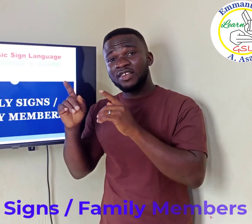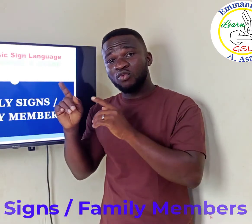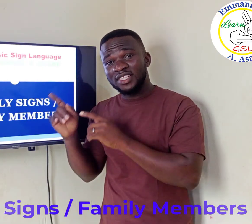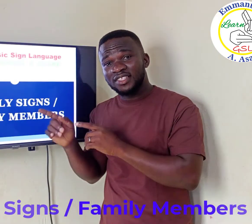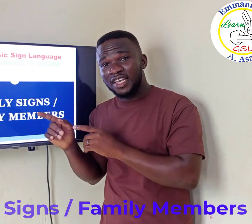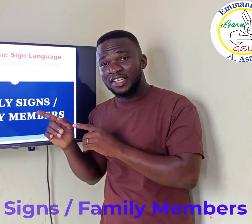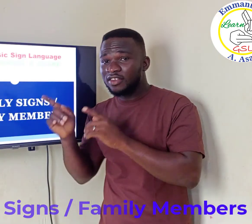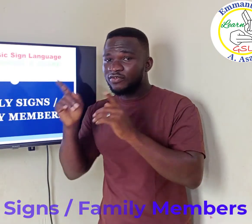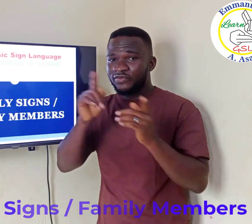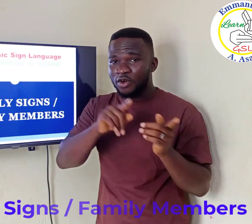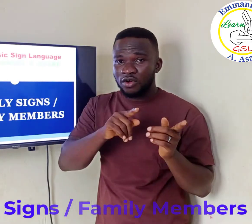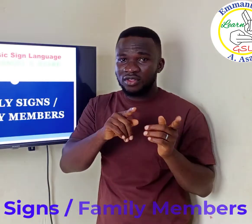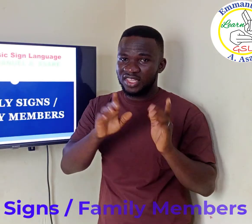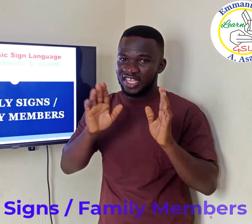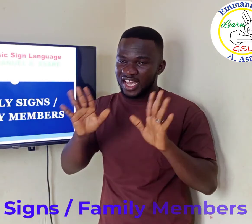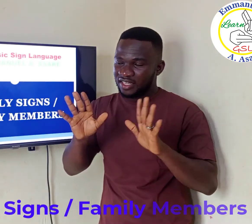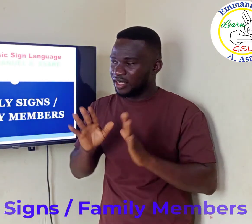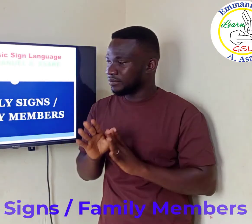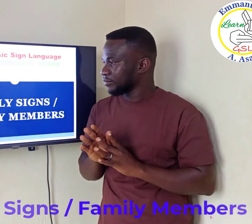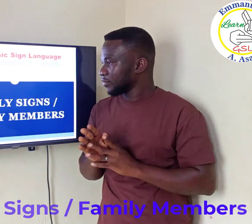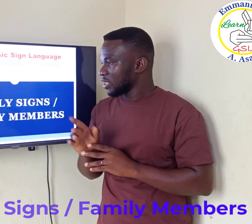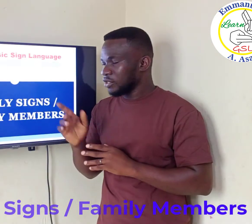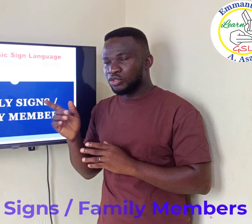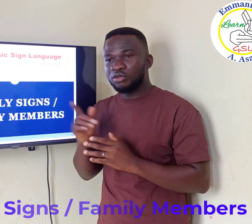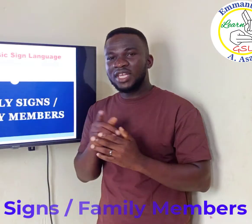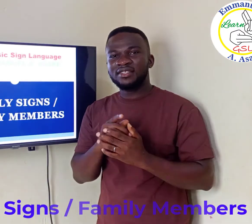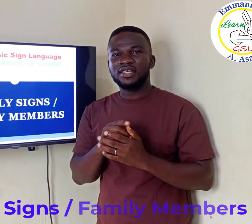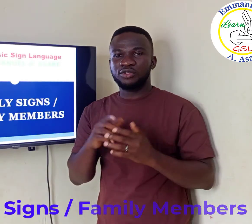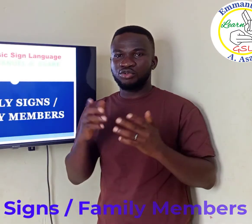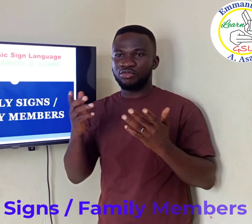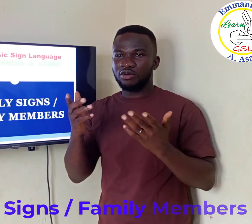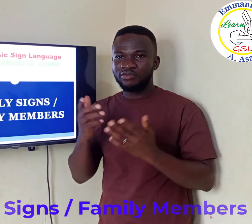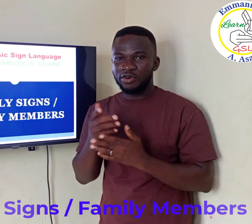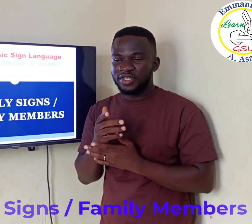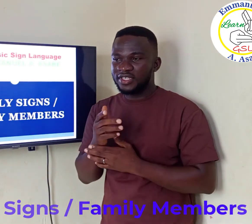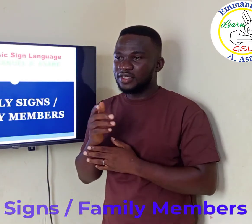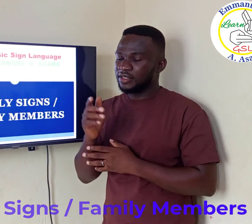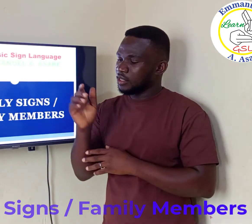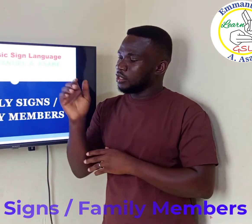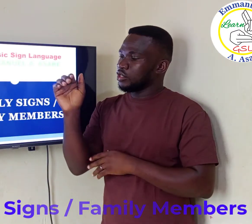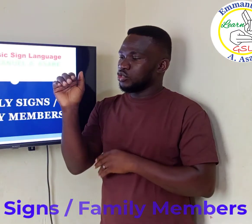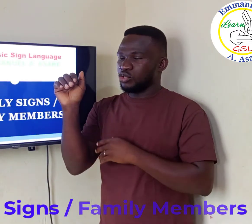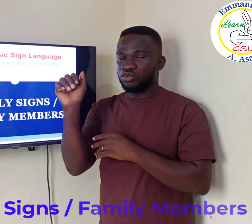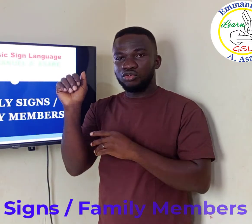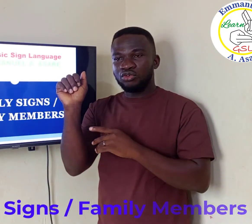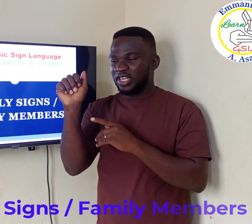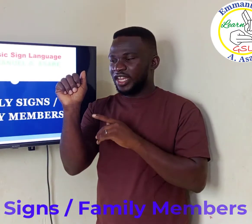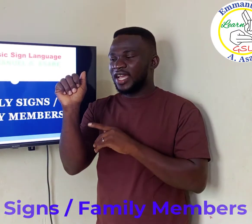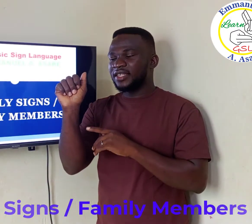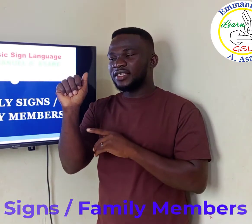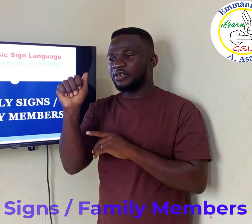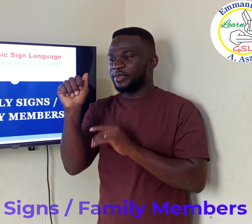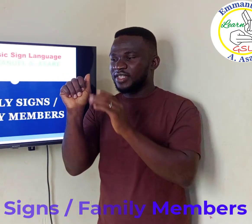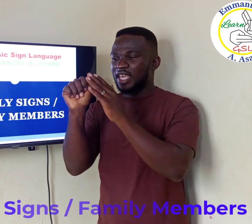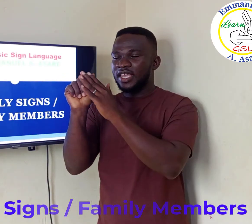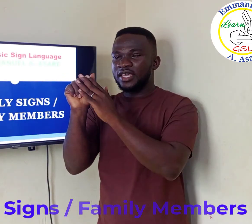one sign for the other. So let's take tomorrow for instance. So the hand shape is A,